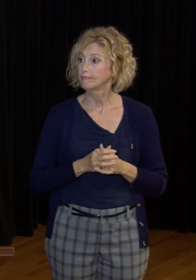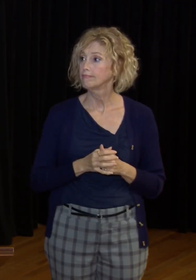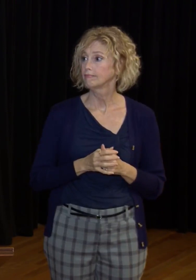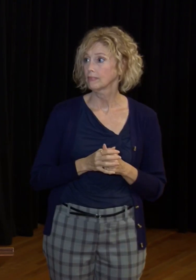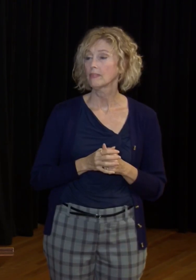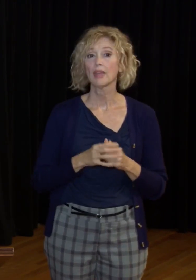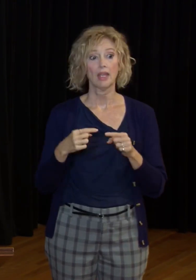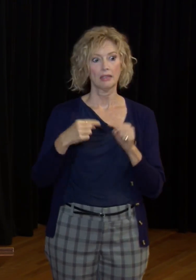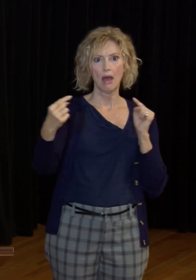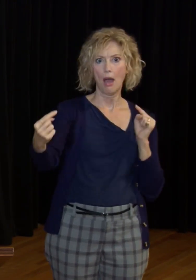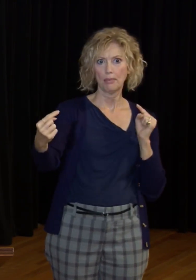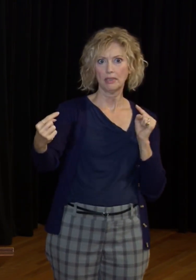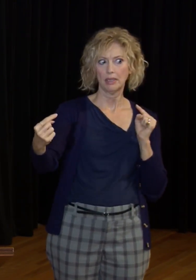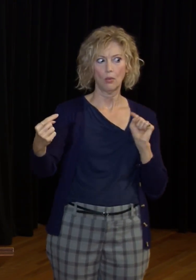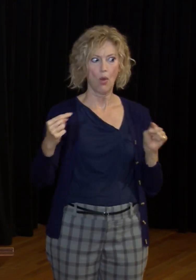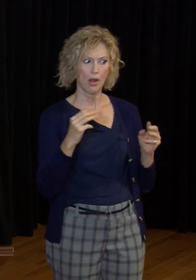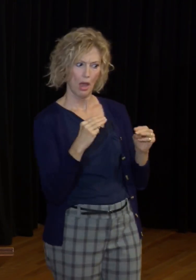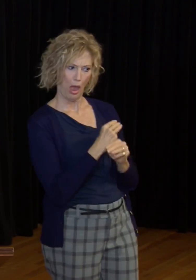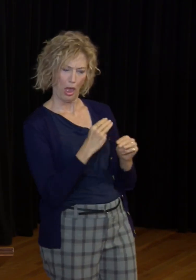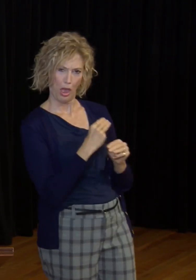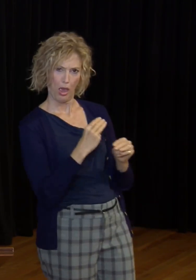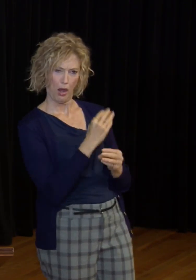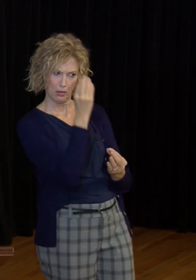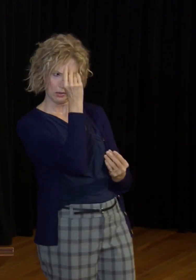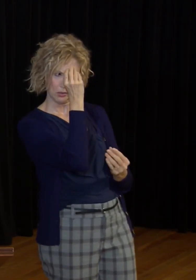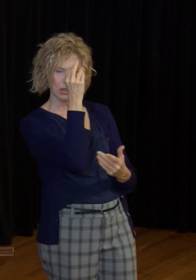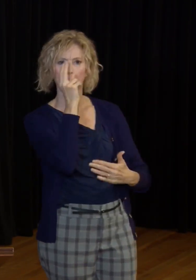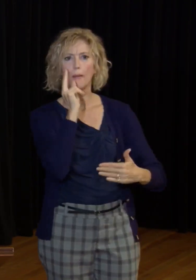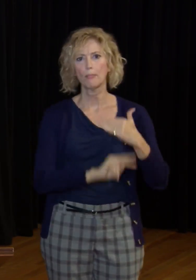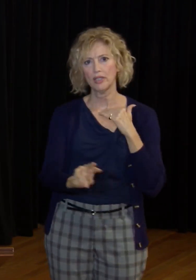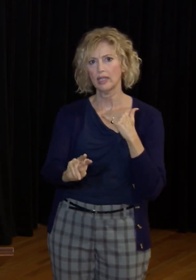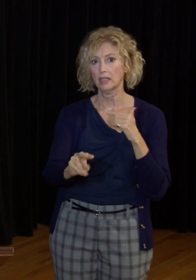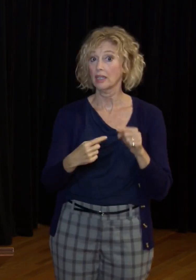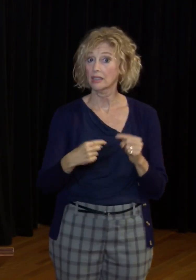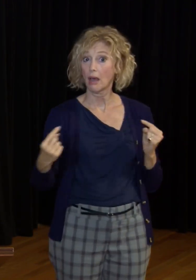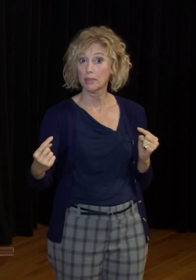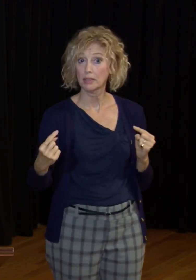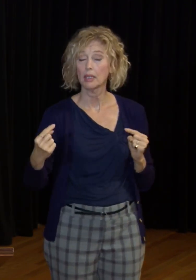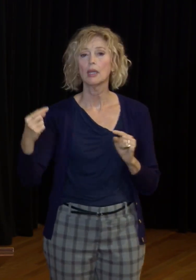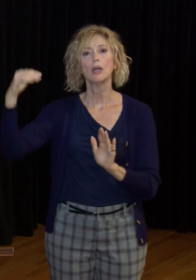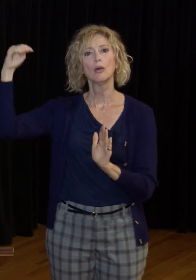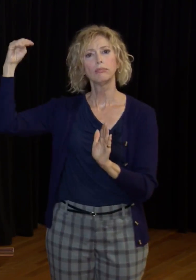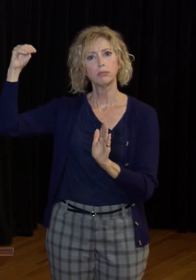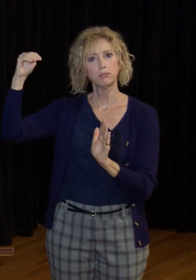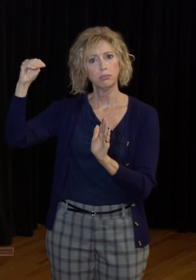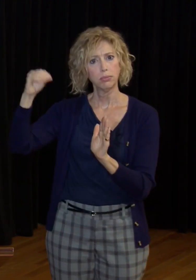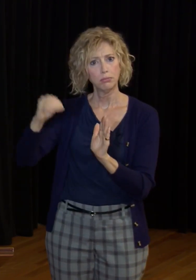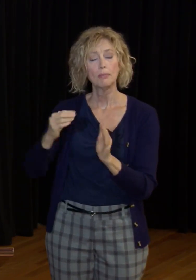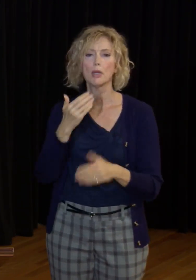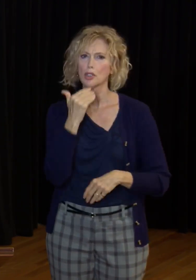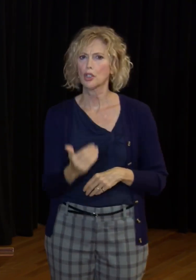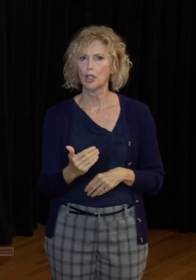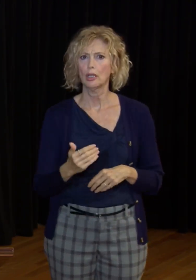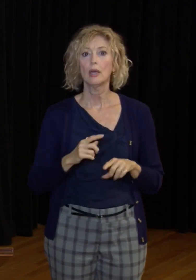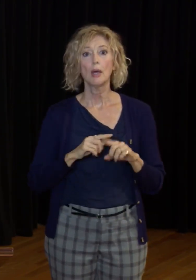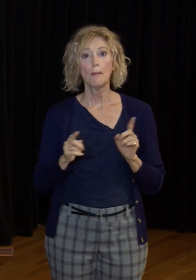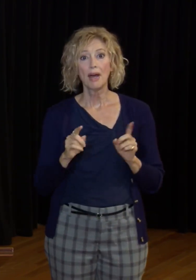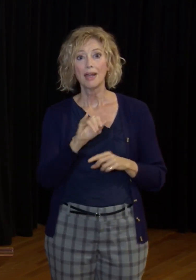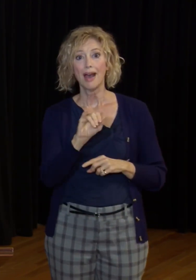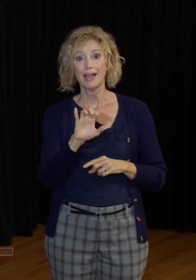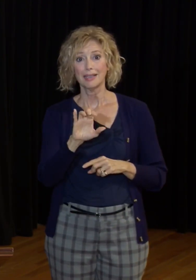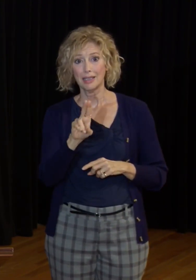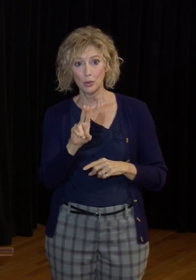the opposite of what that mathematical modeling was predicting. And so we're coming down, we're relieved by that. However, our ICU beds are